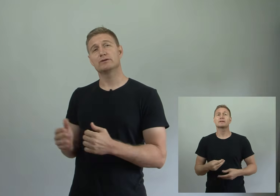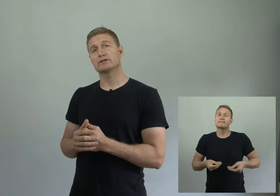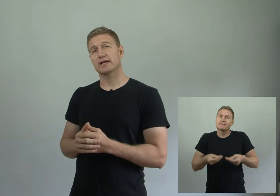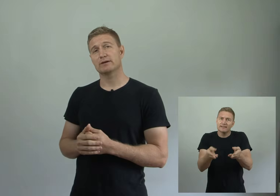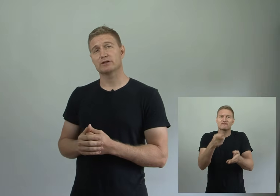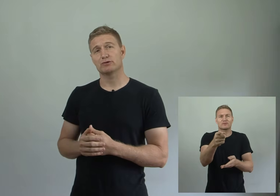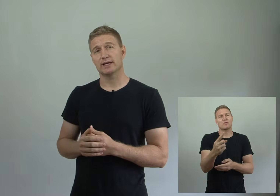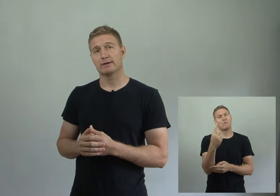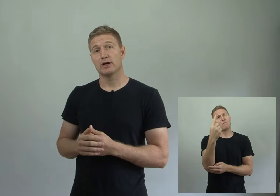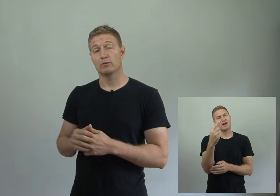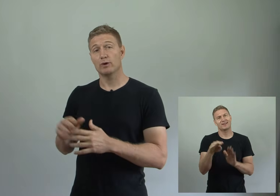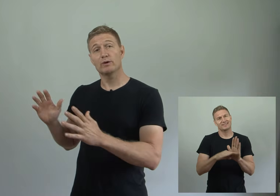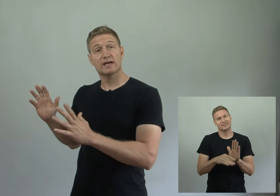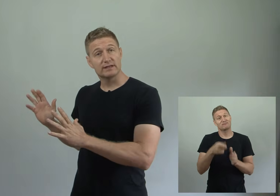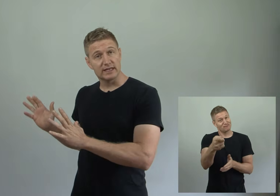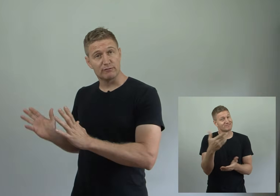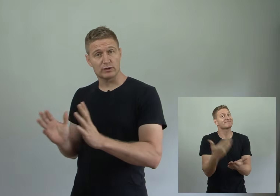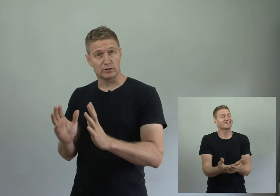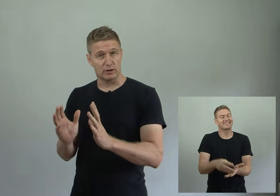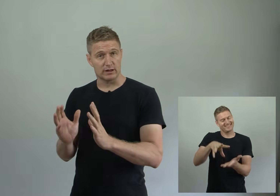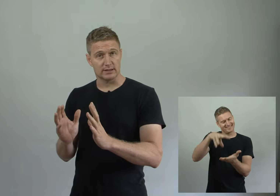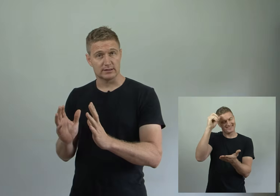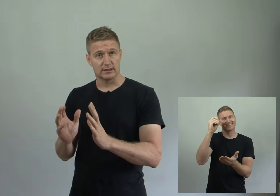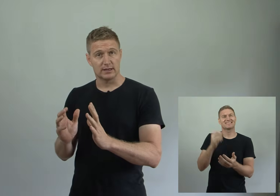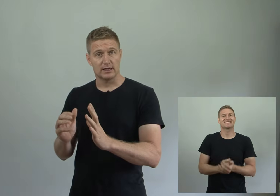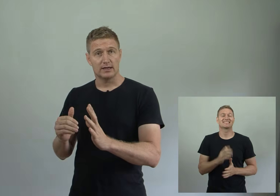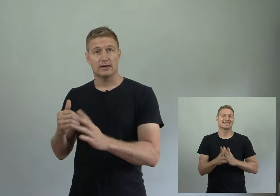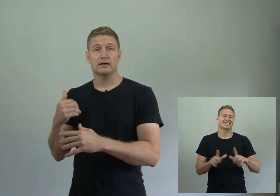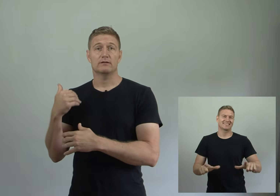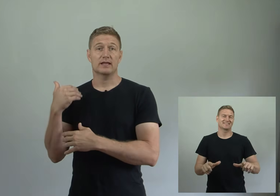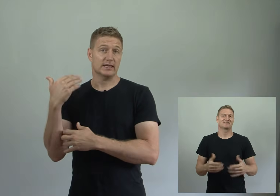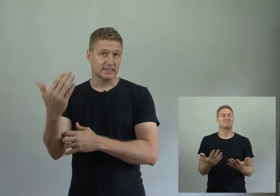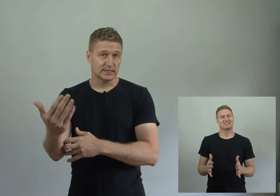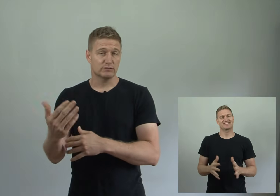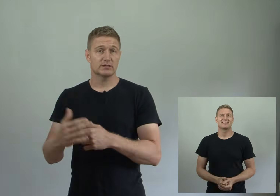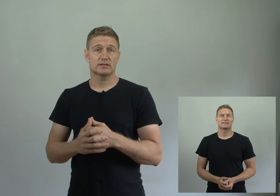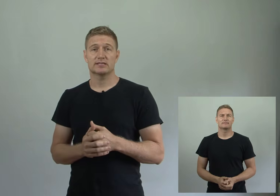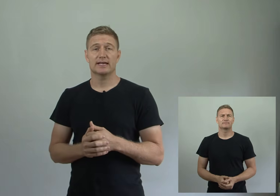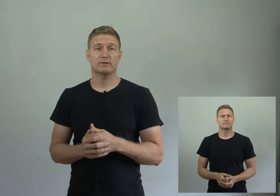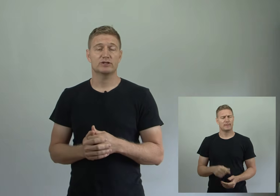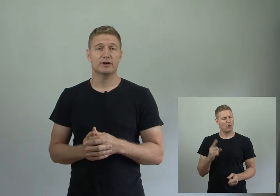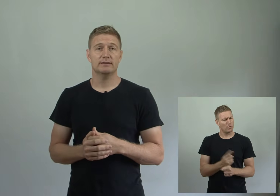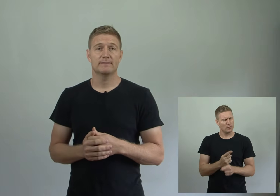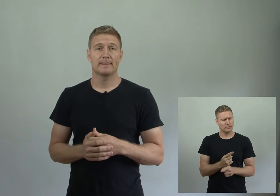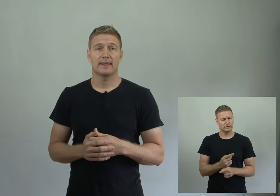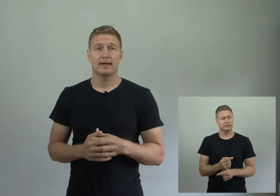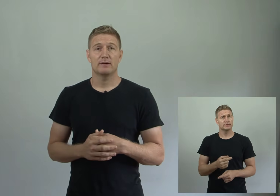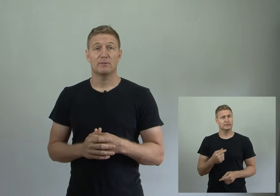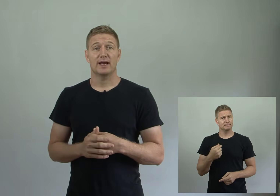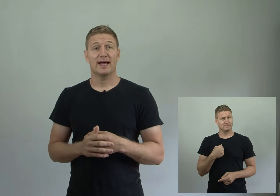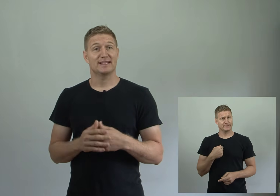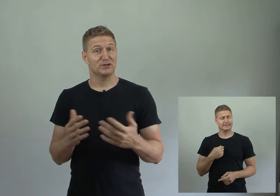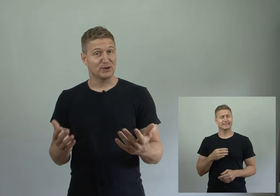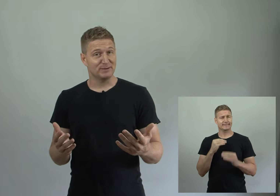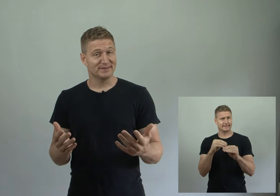we do sign language training, we always have a deaf person with us that can assist with sign language training.